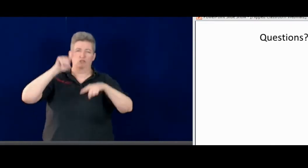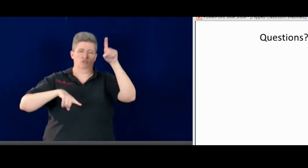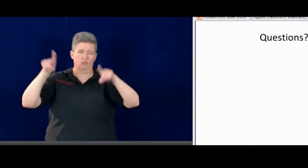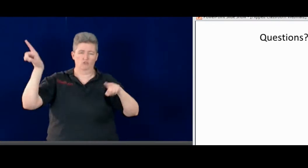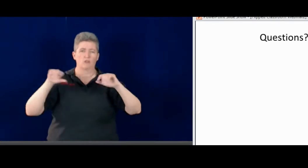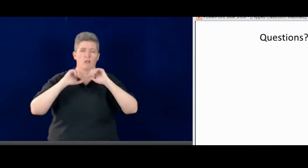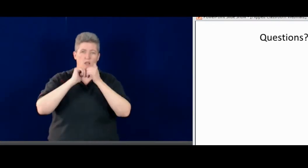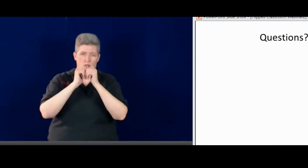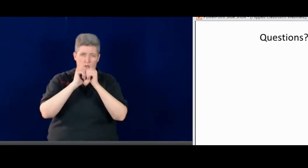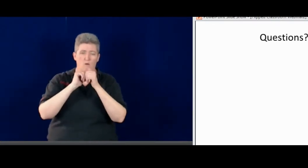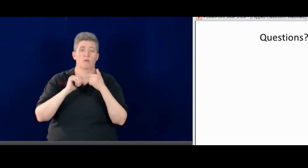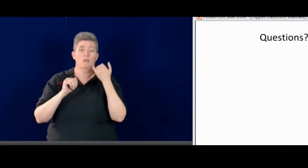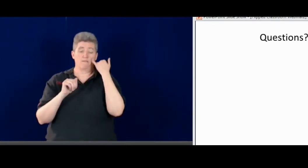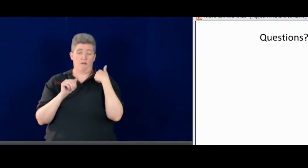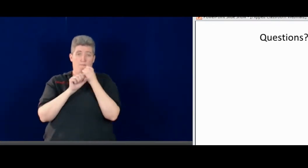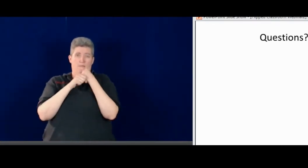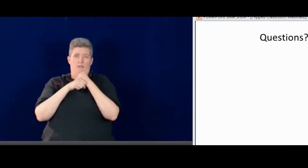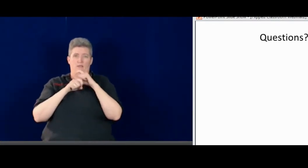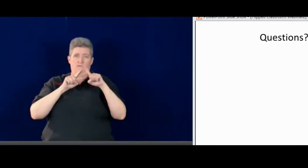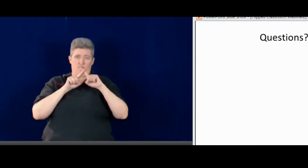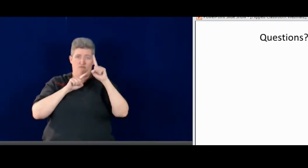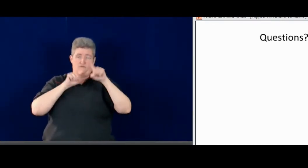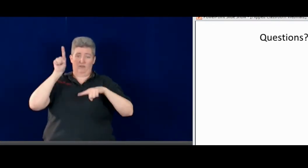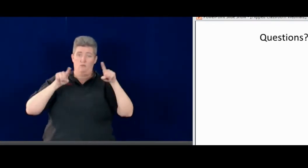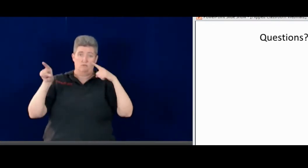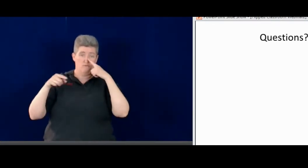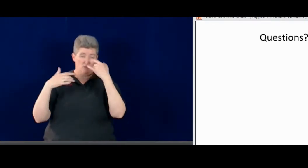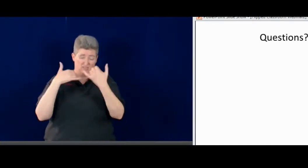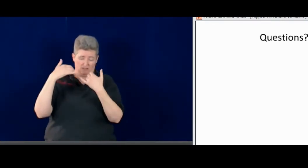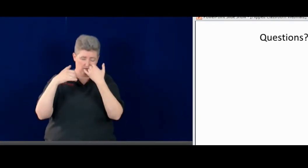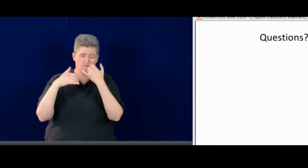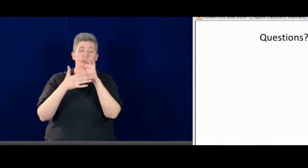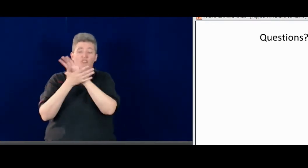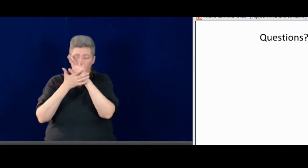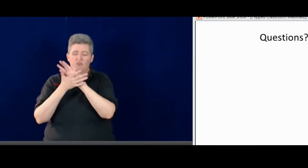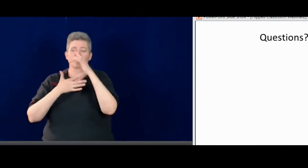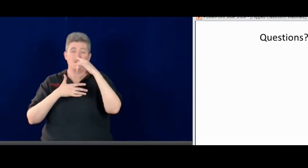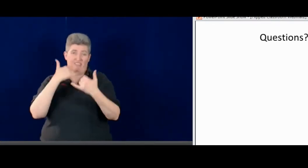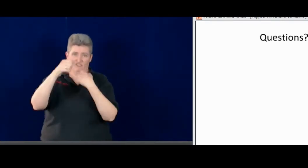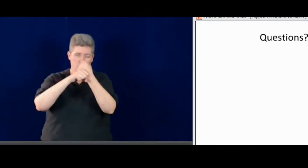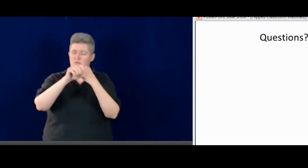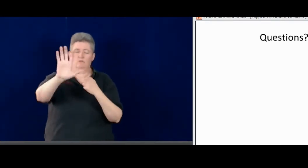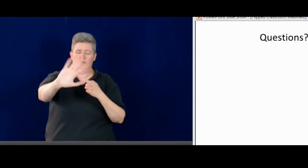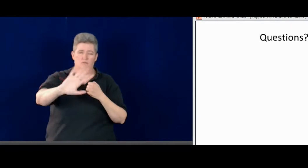They're asking me about the differences in the classroom for the different levels.